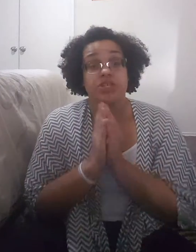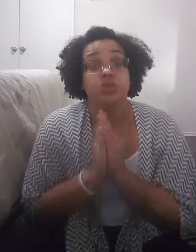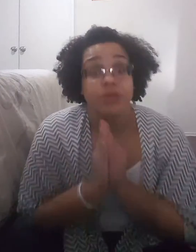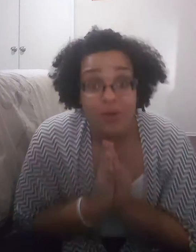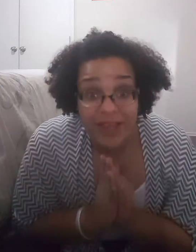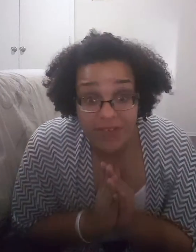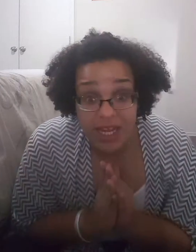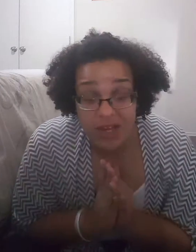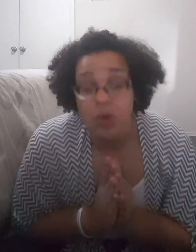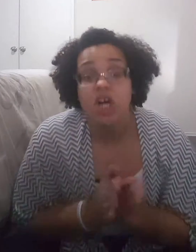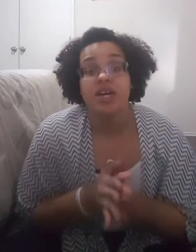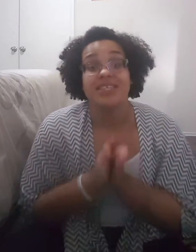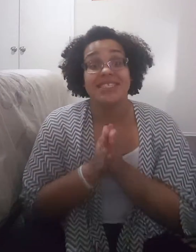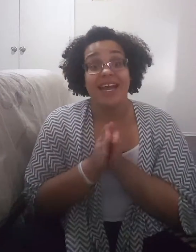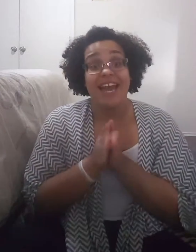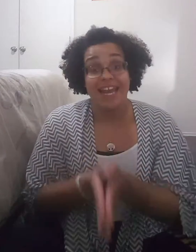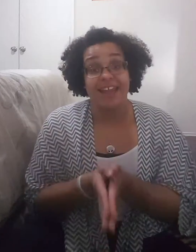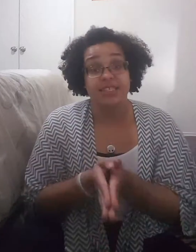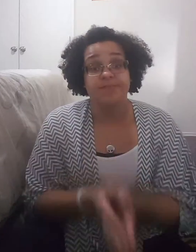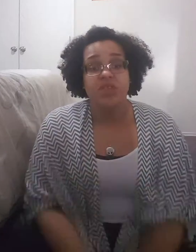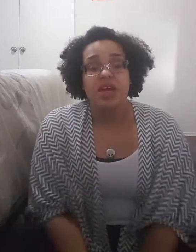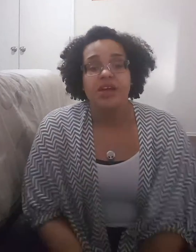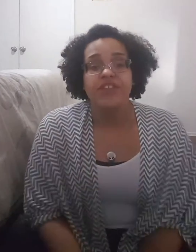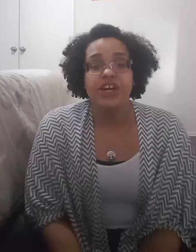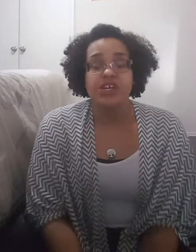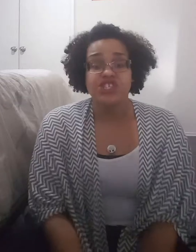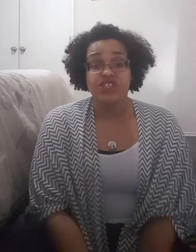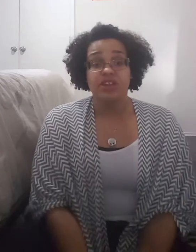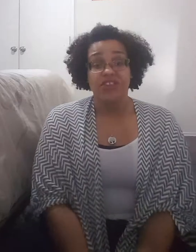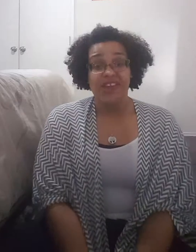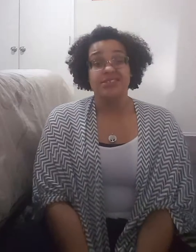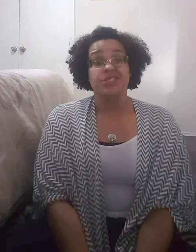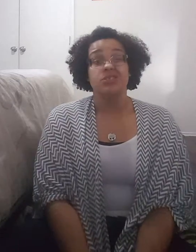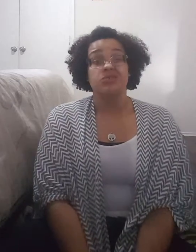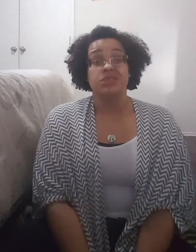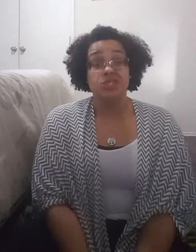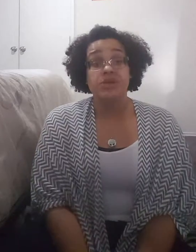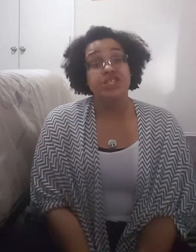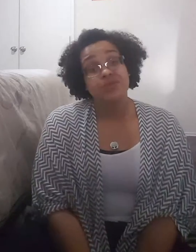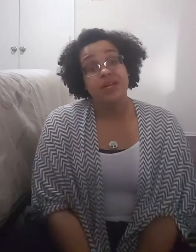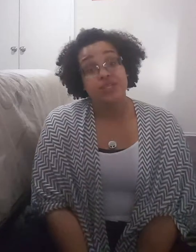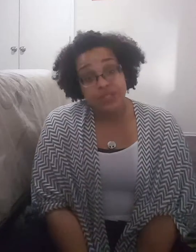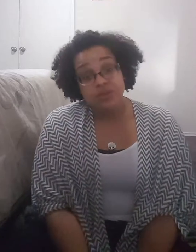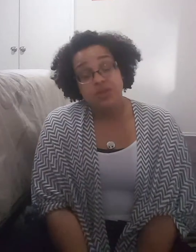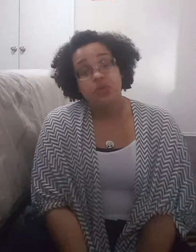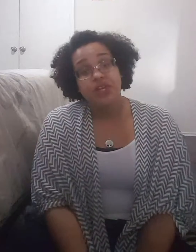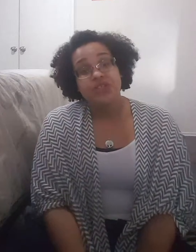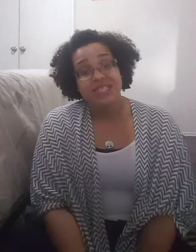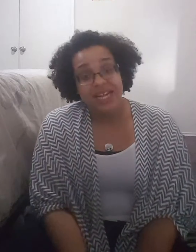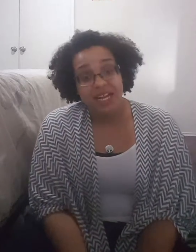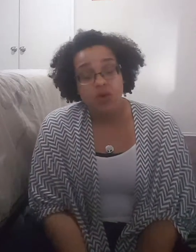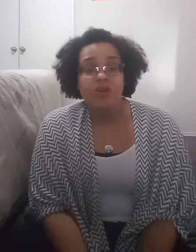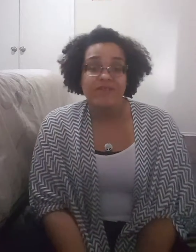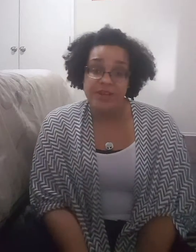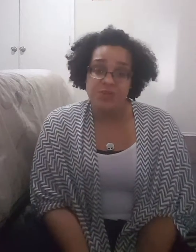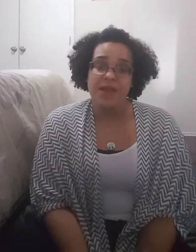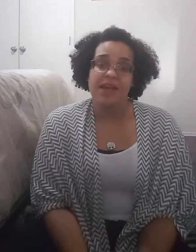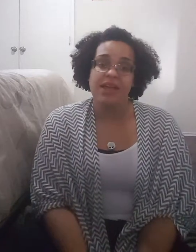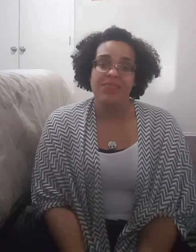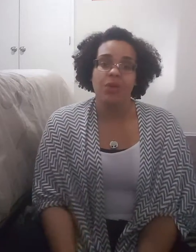I'm going to do a real quick video on sign etiquette. There are certain things that you do and do not do when you're signing or finger spelling that will